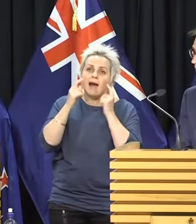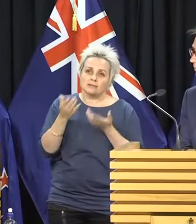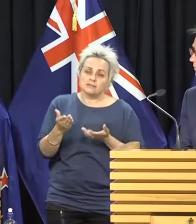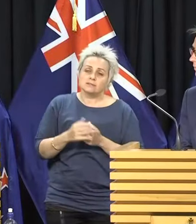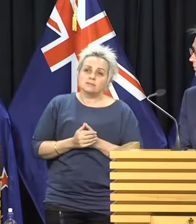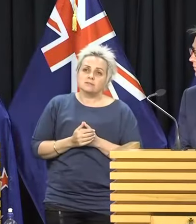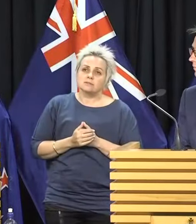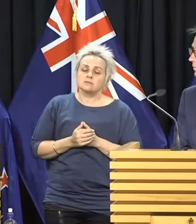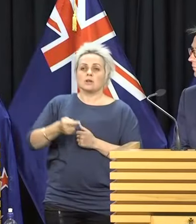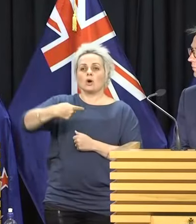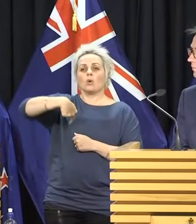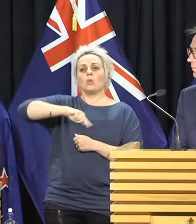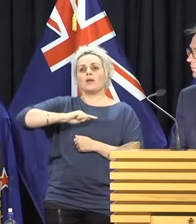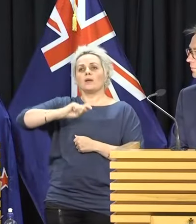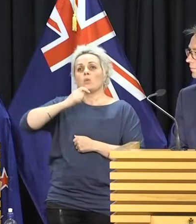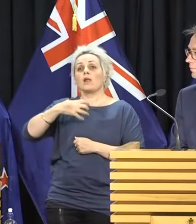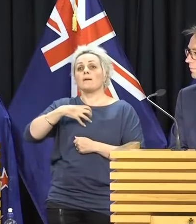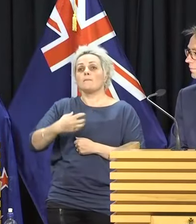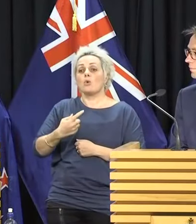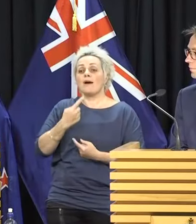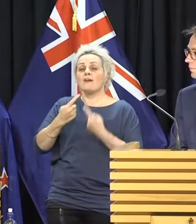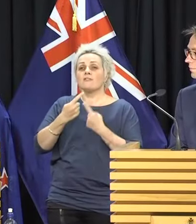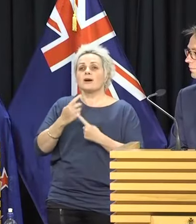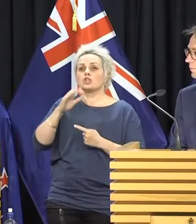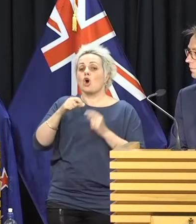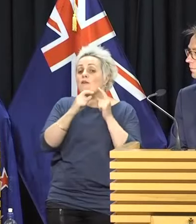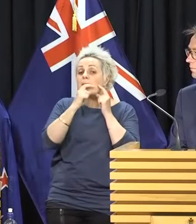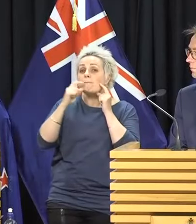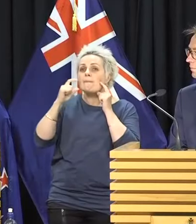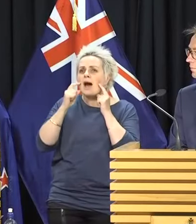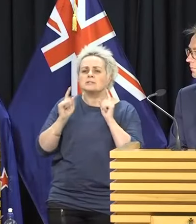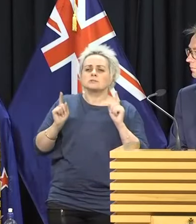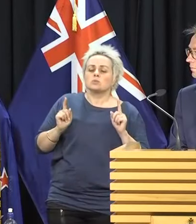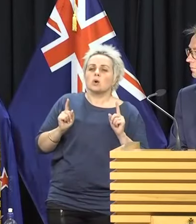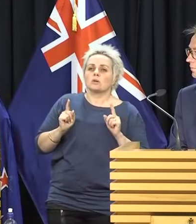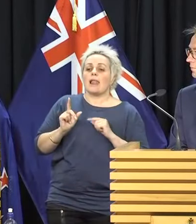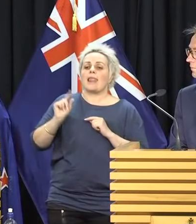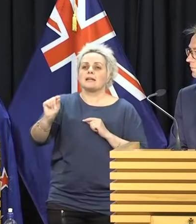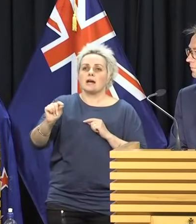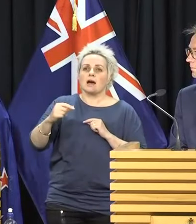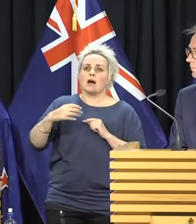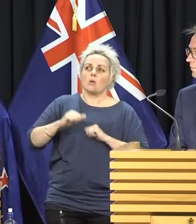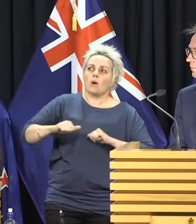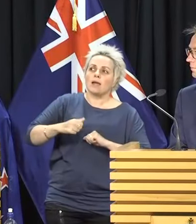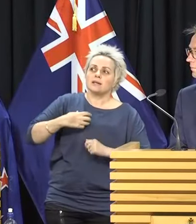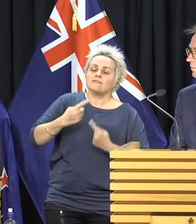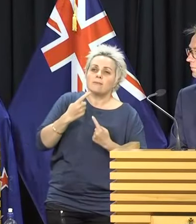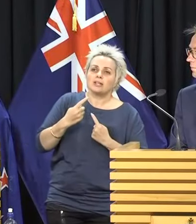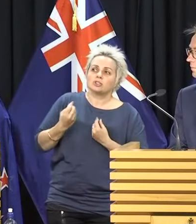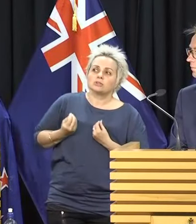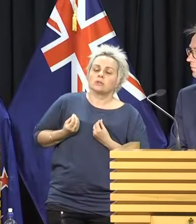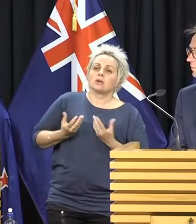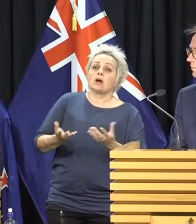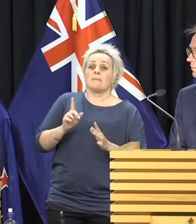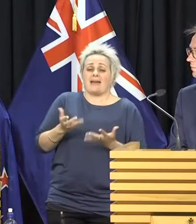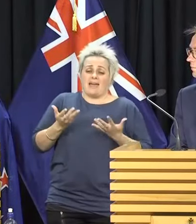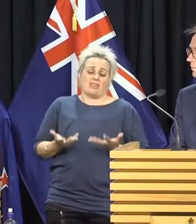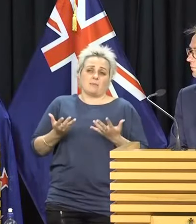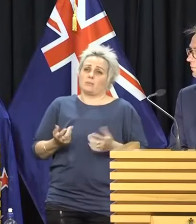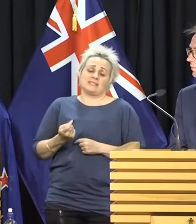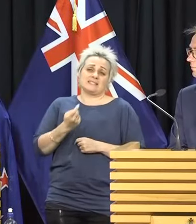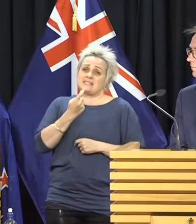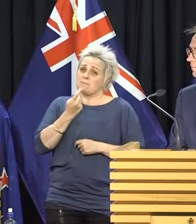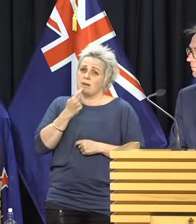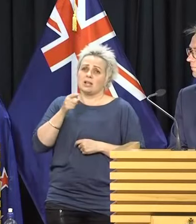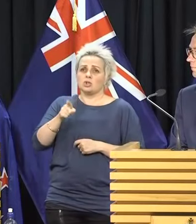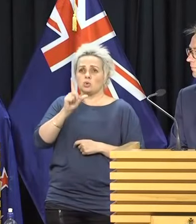We'll provide further advice on mask wearing later once we have further information. But in the meantime, it is a simple action people